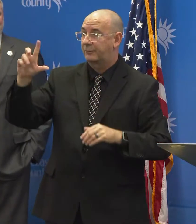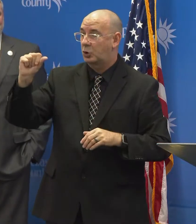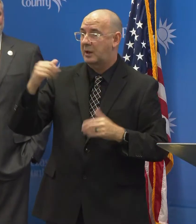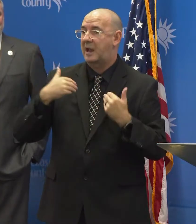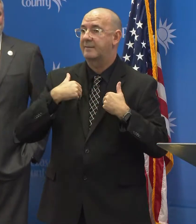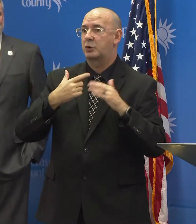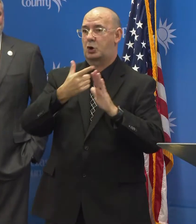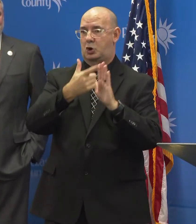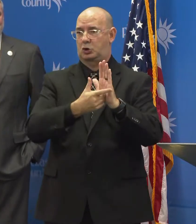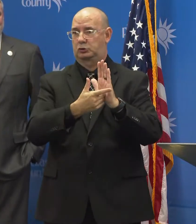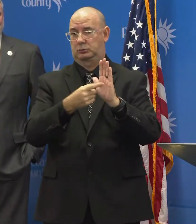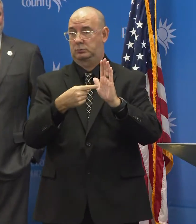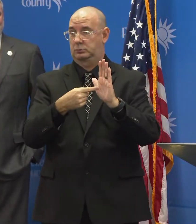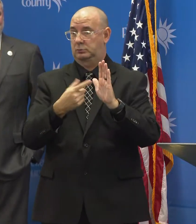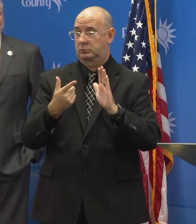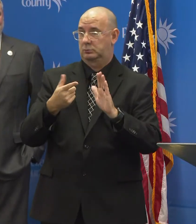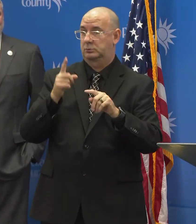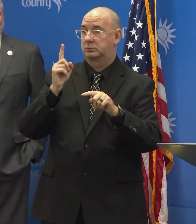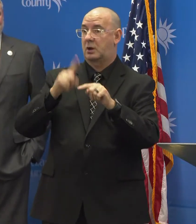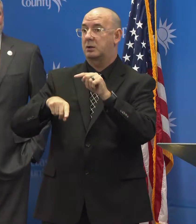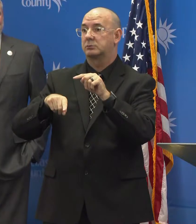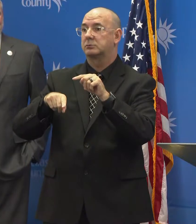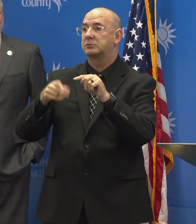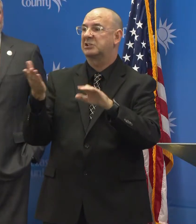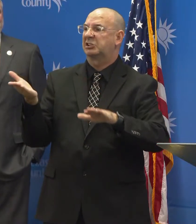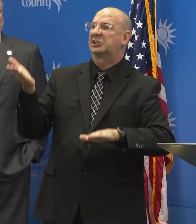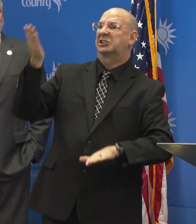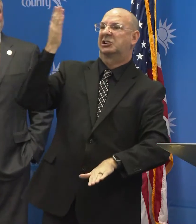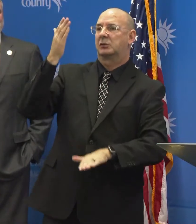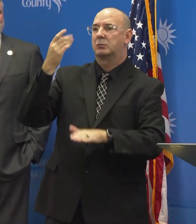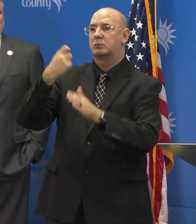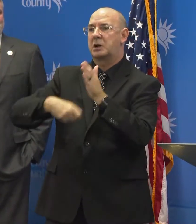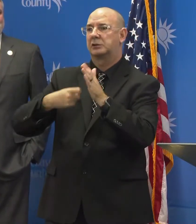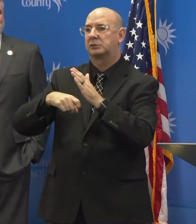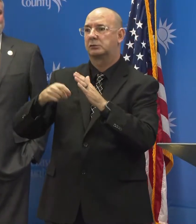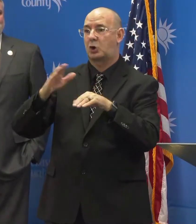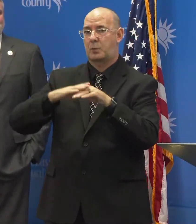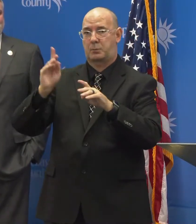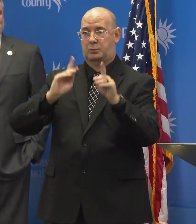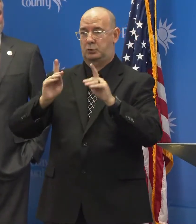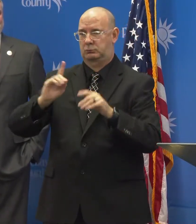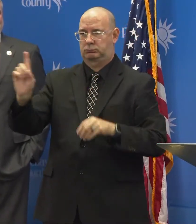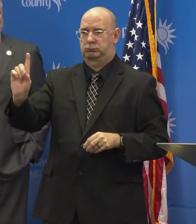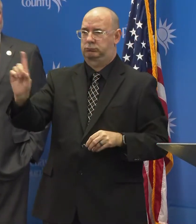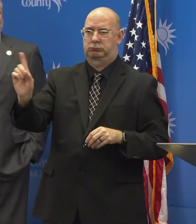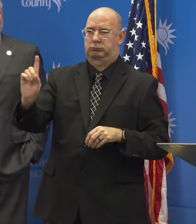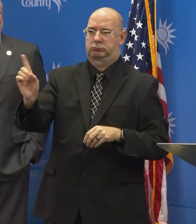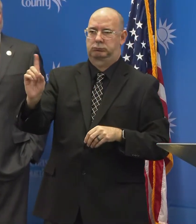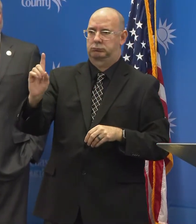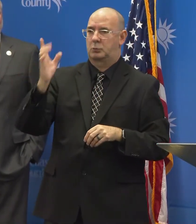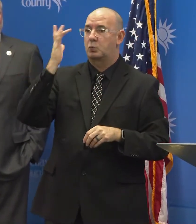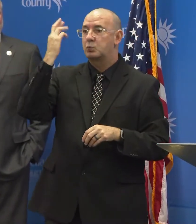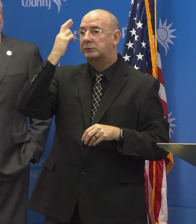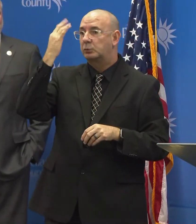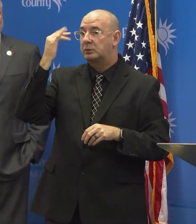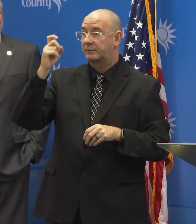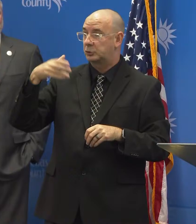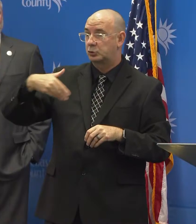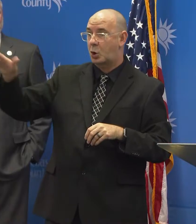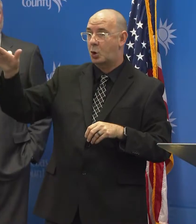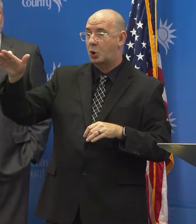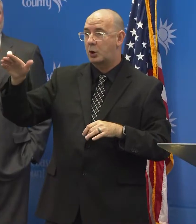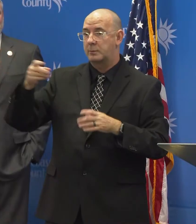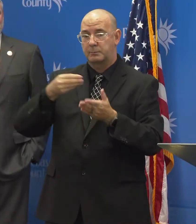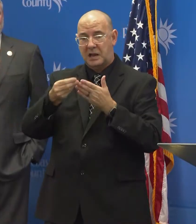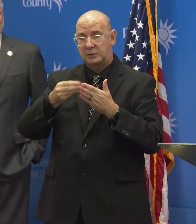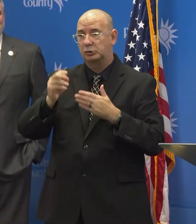reasons the governor enacts a state of emergency, is to make sure that everyone can get supplies and prepare for storms